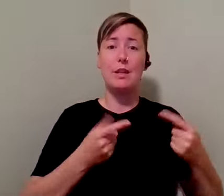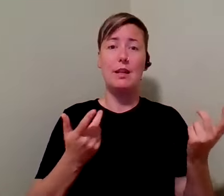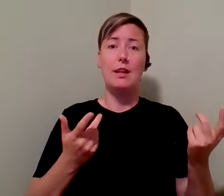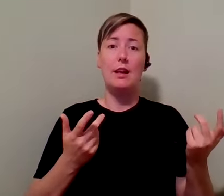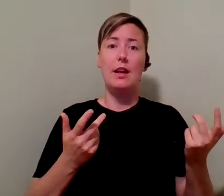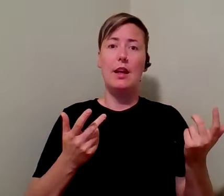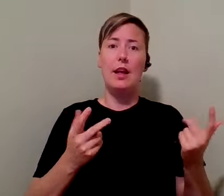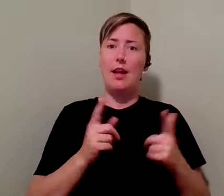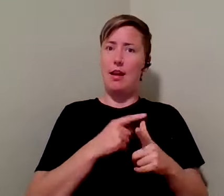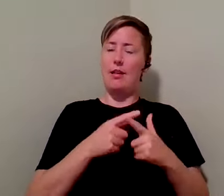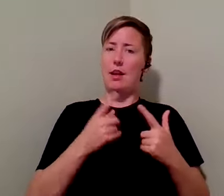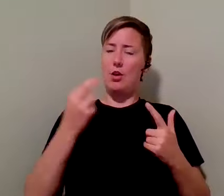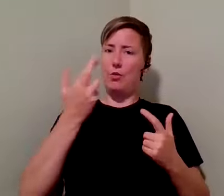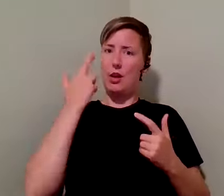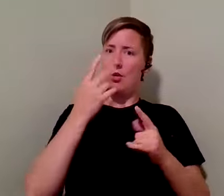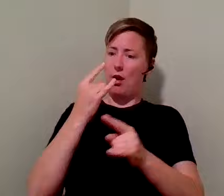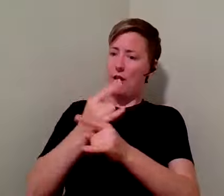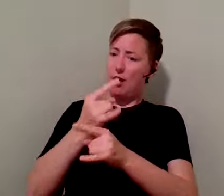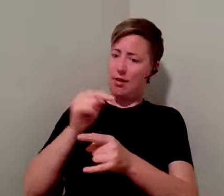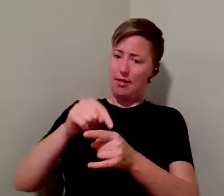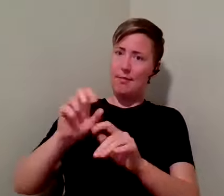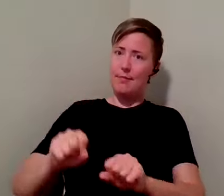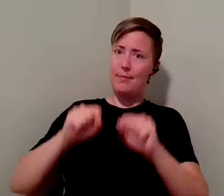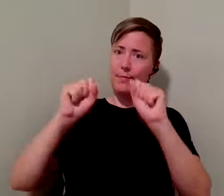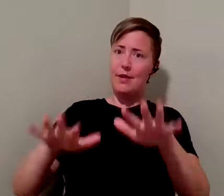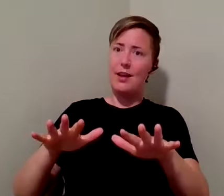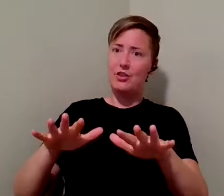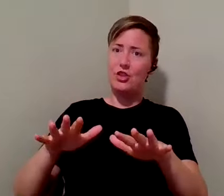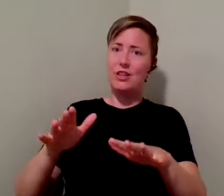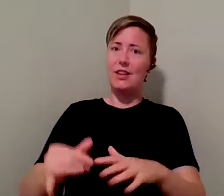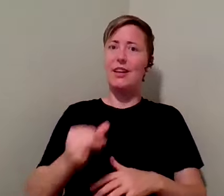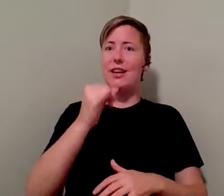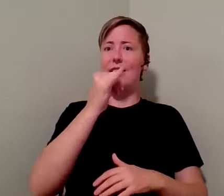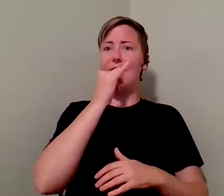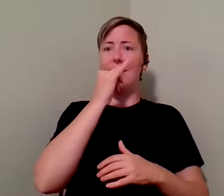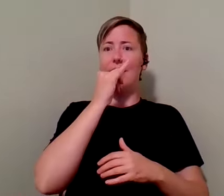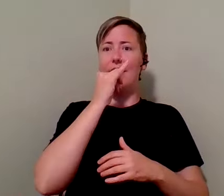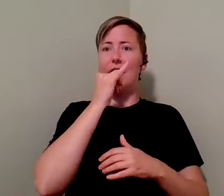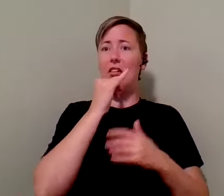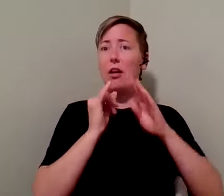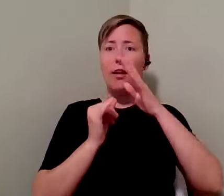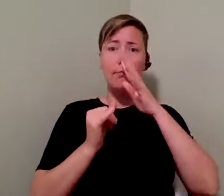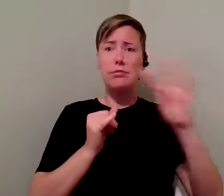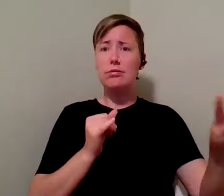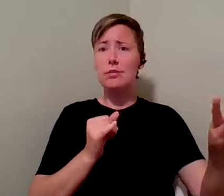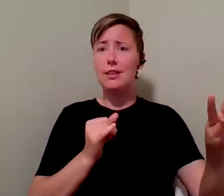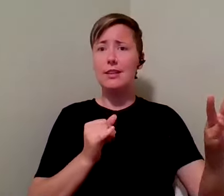properties that alcohol had. The first was temporary deafness because I could see her mouth